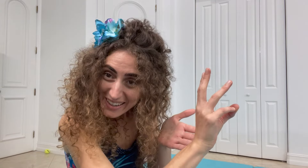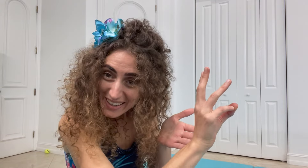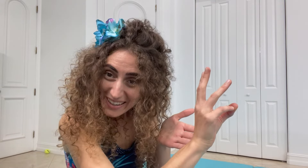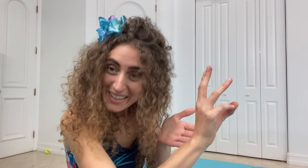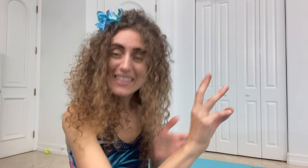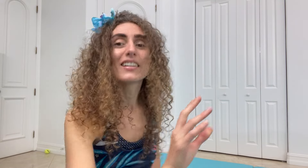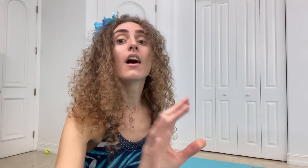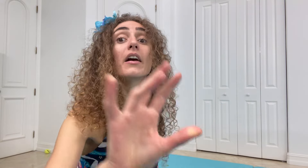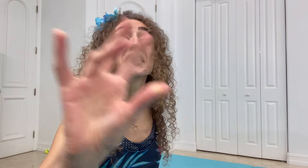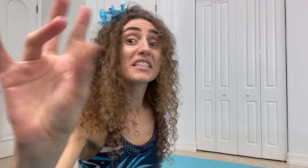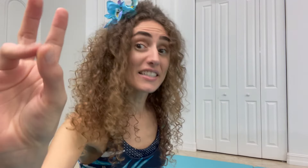Weeks.